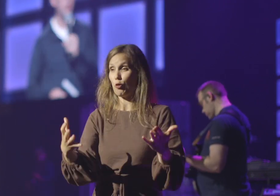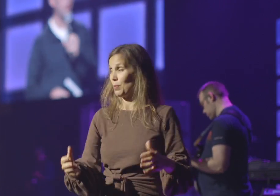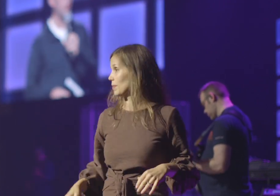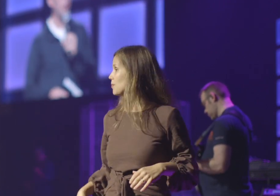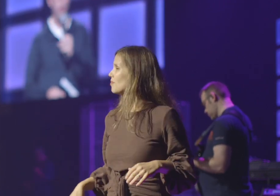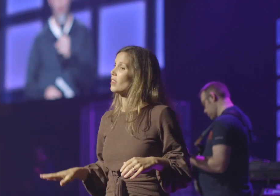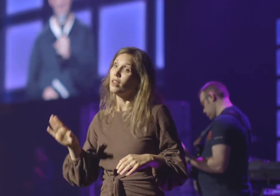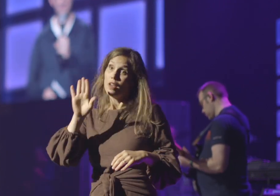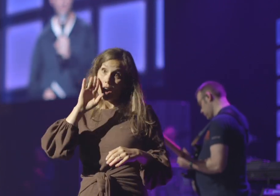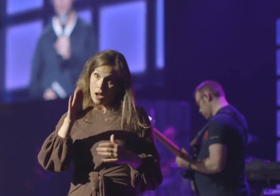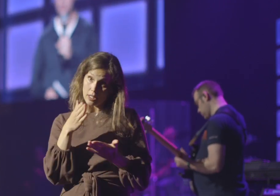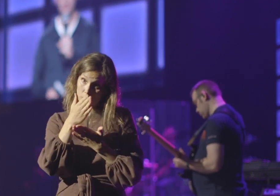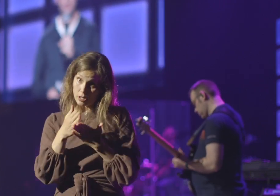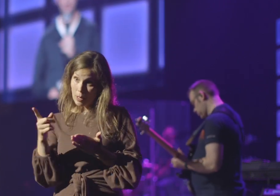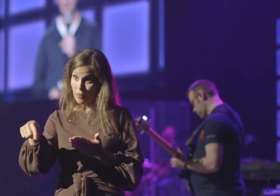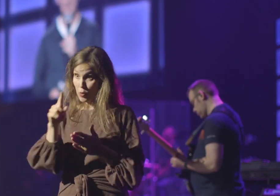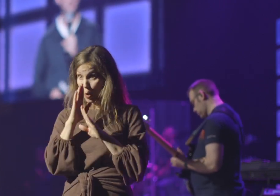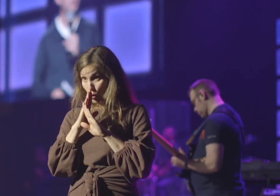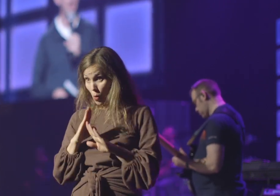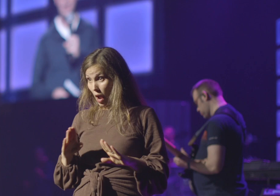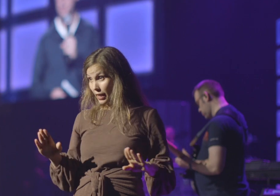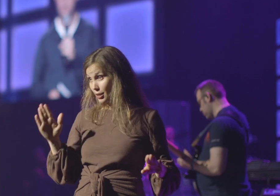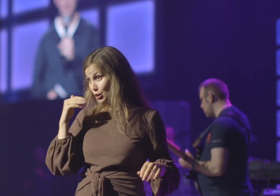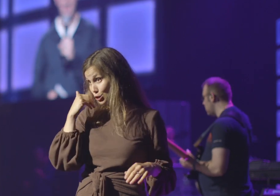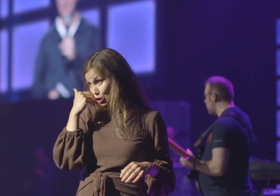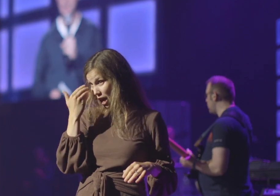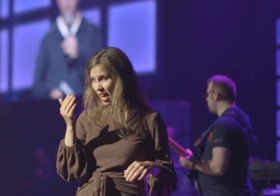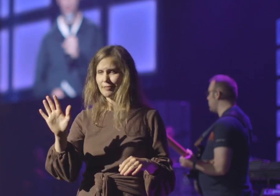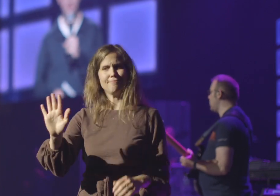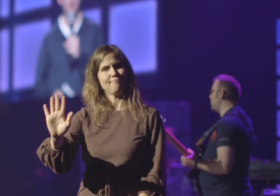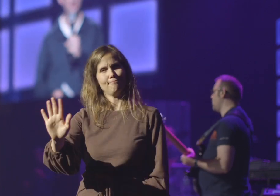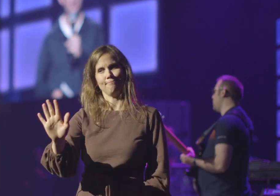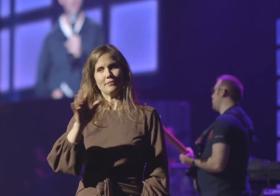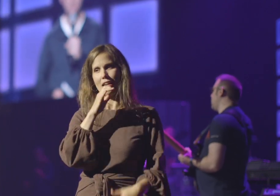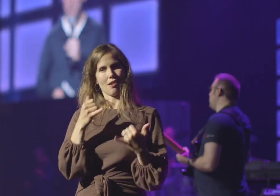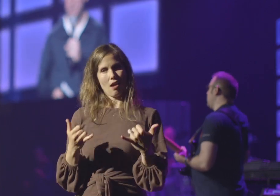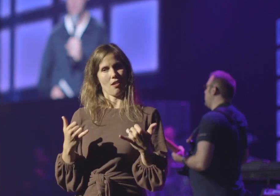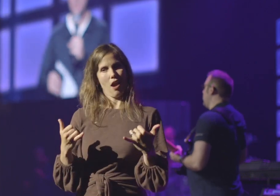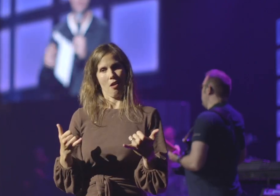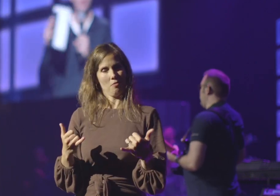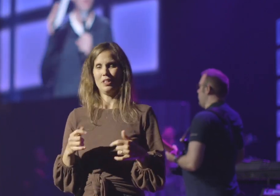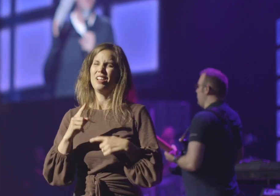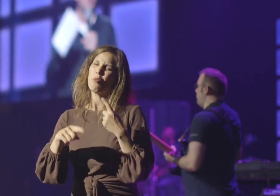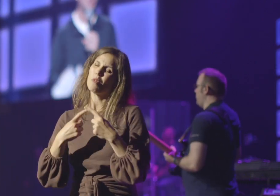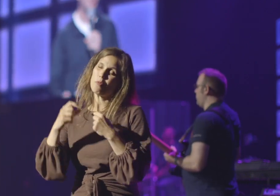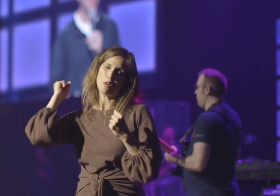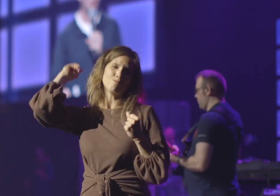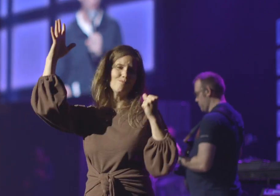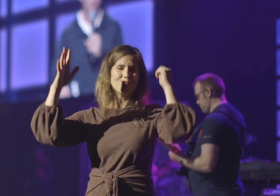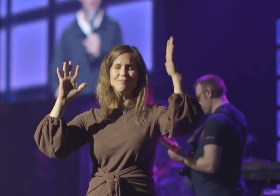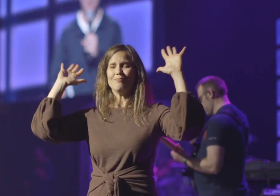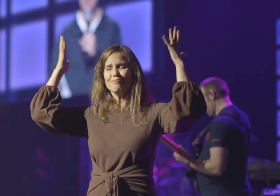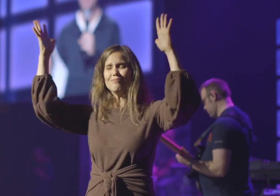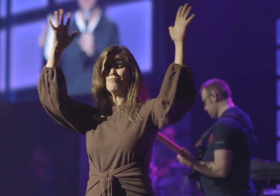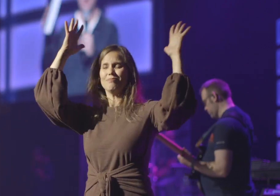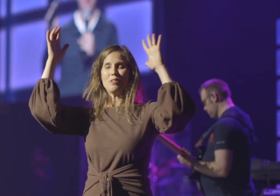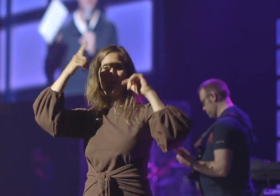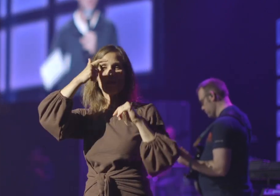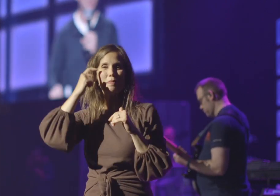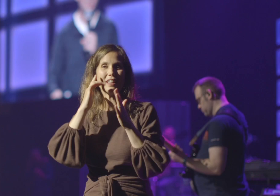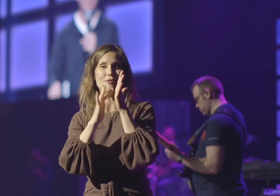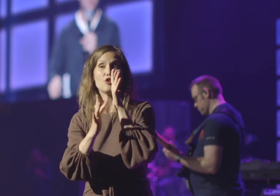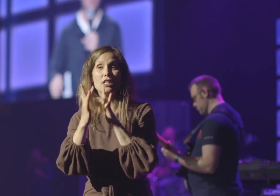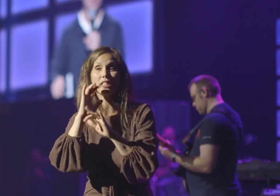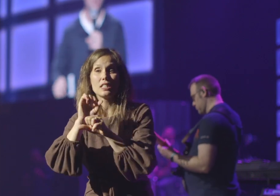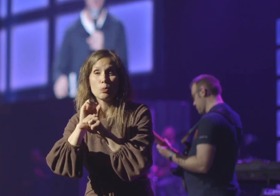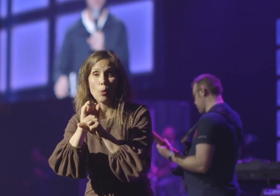some of you are real quiet, real reserved. We're going to ask you not to do that. We are going to cheer because we believe that Jesus is at work, but we are also